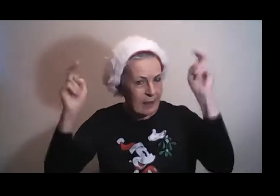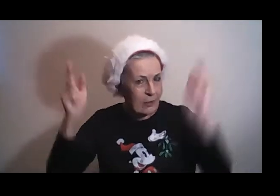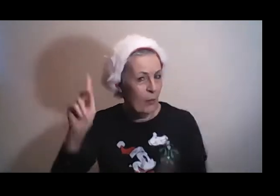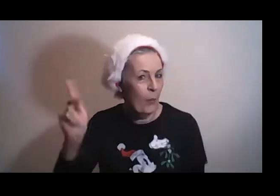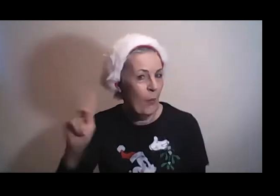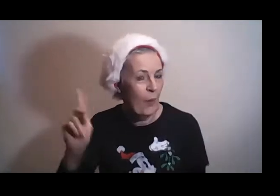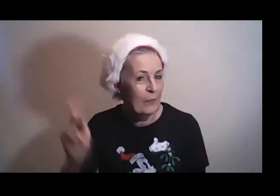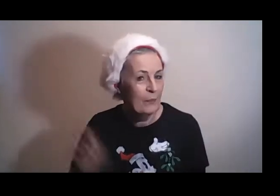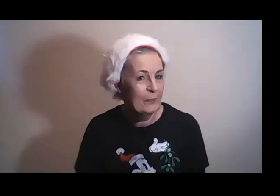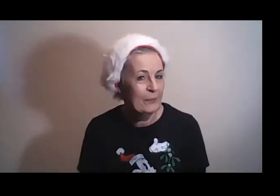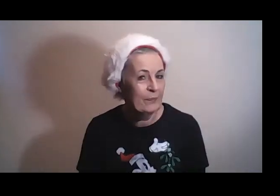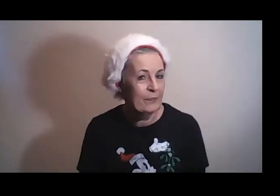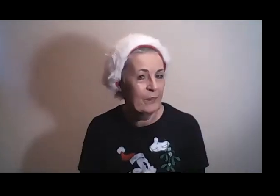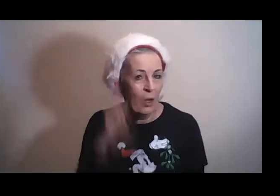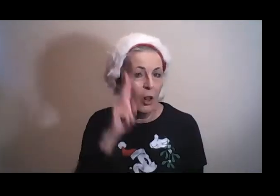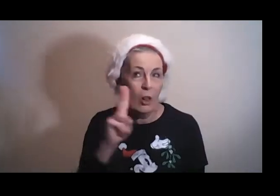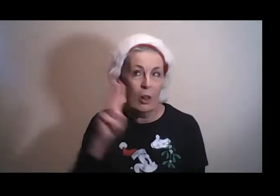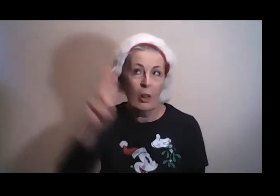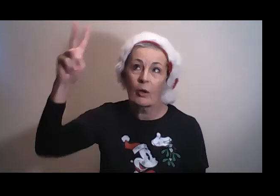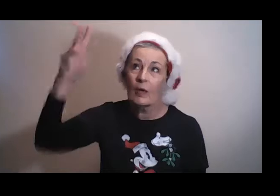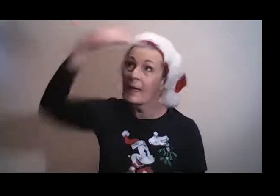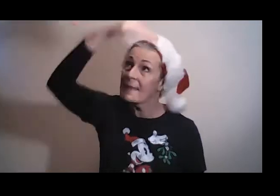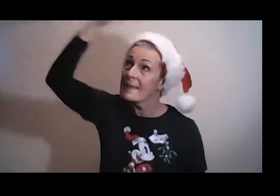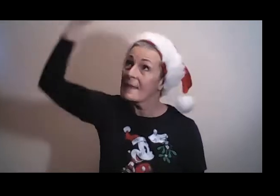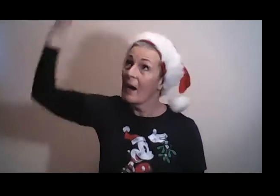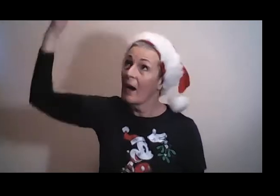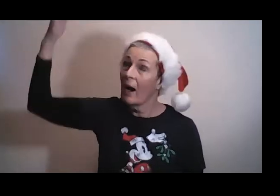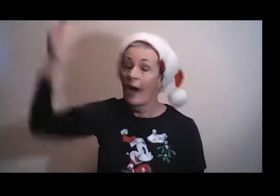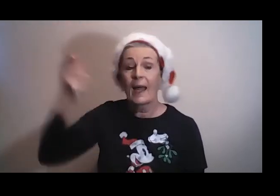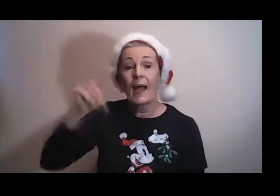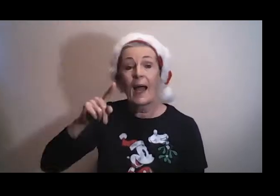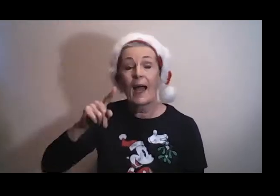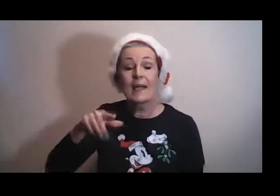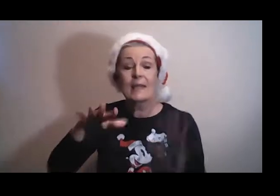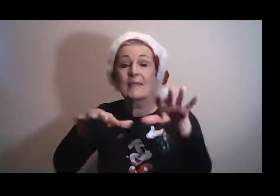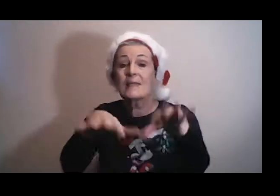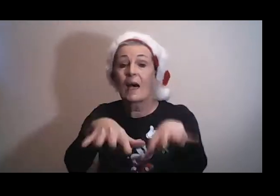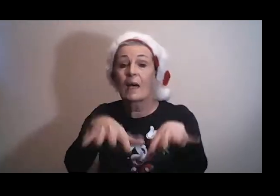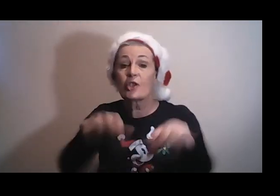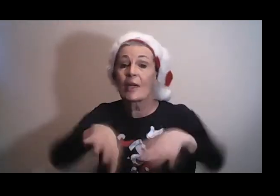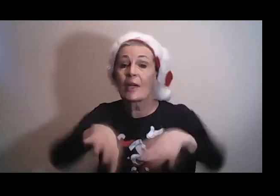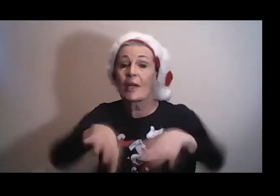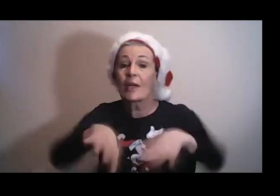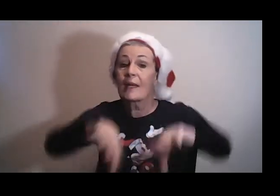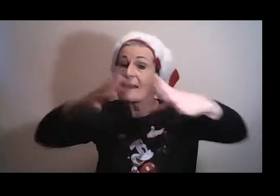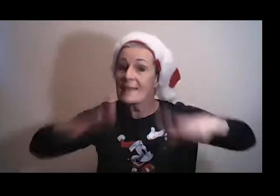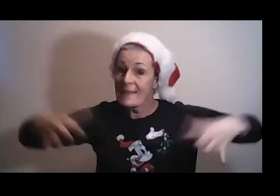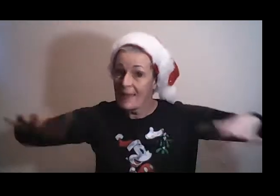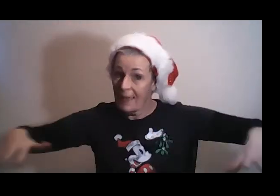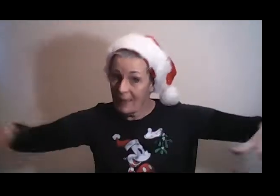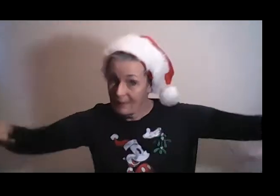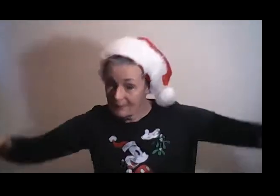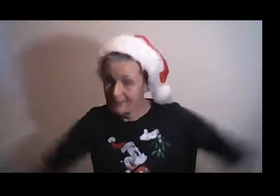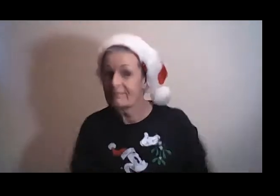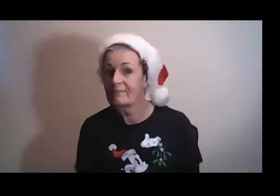let me just, looking at the sky and touching the sea. Looking at the sky and touching the sea is good